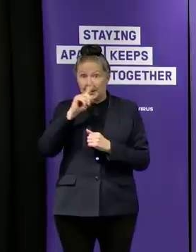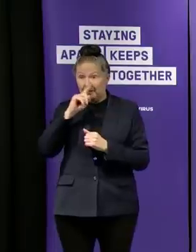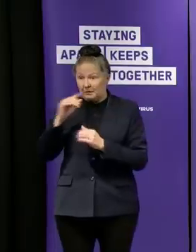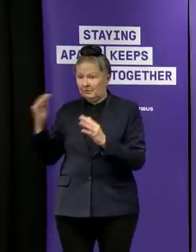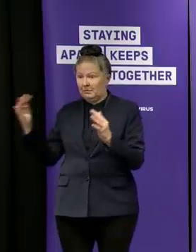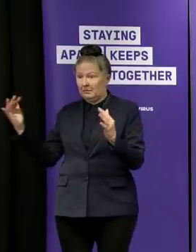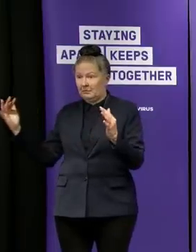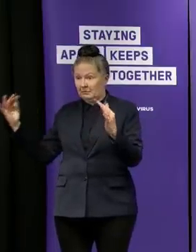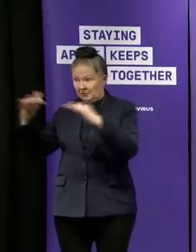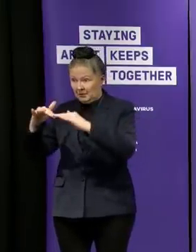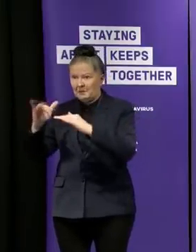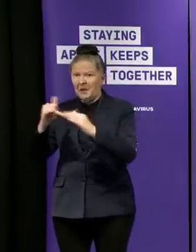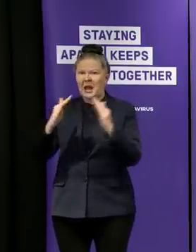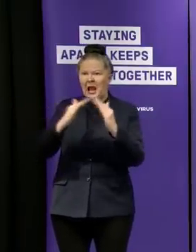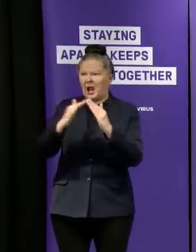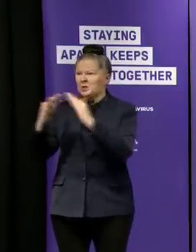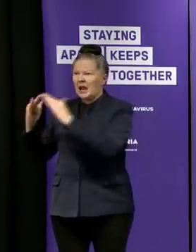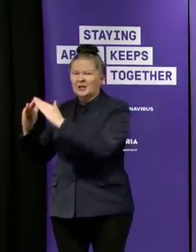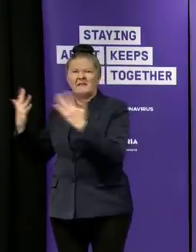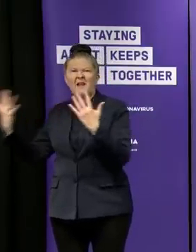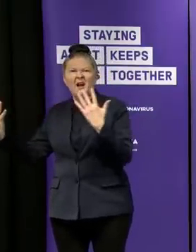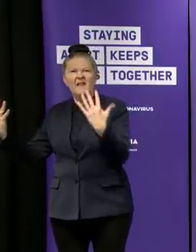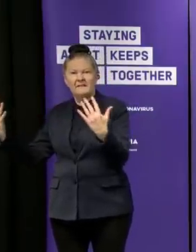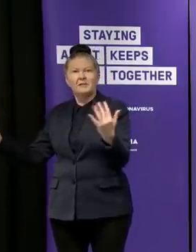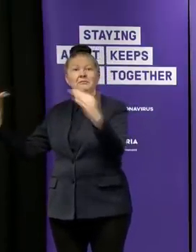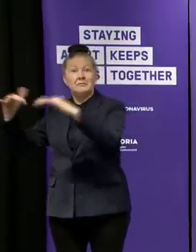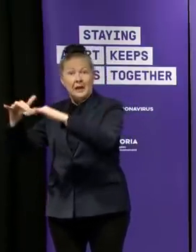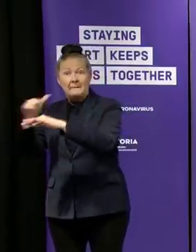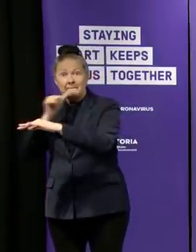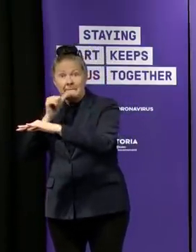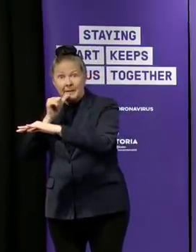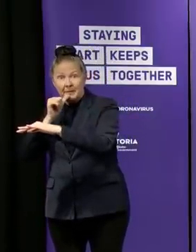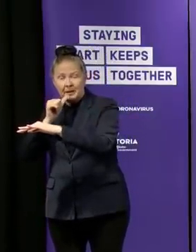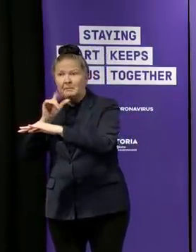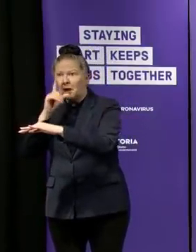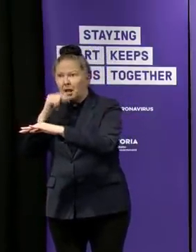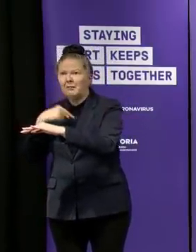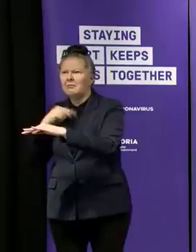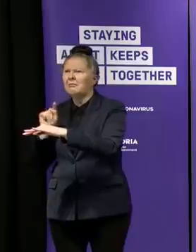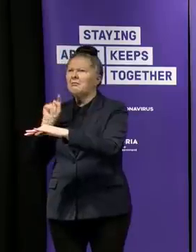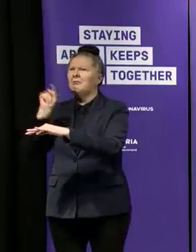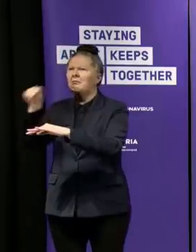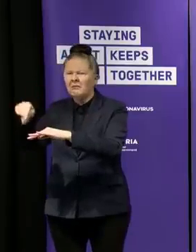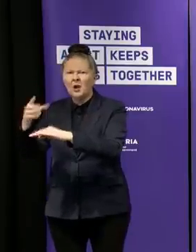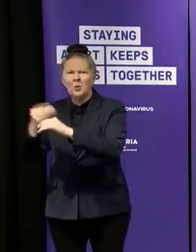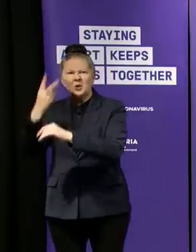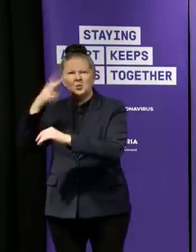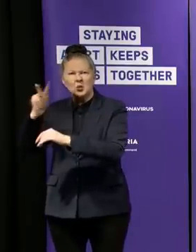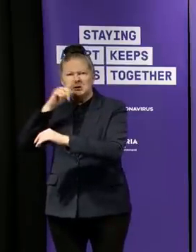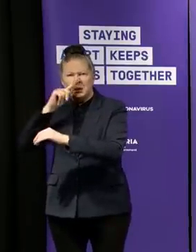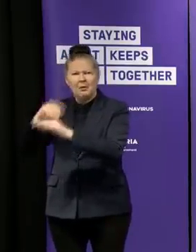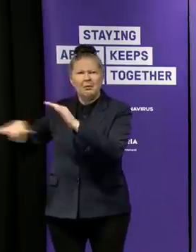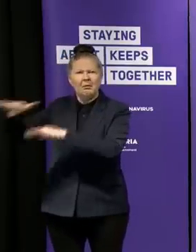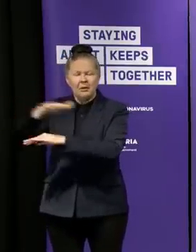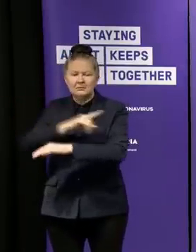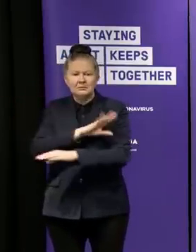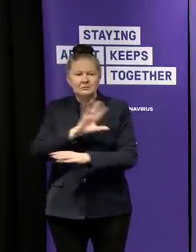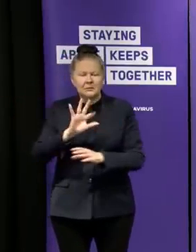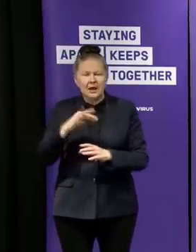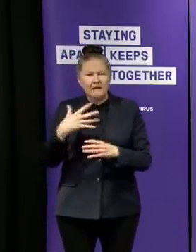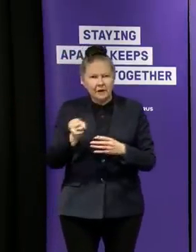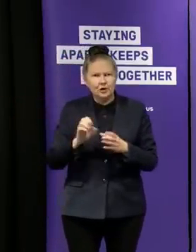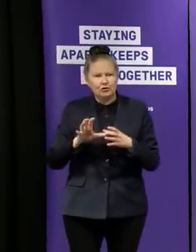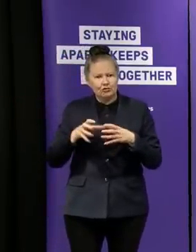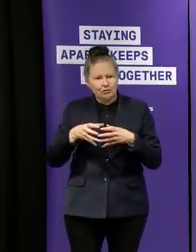2 households, but can I go to a pub then, you know, with 20 people from 40 different households? There'll be group limits, so there's